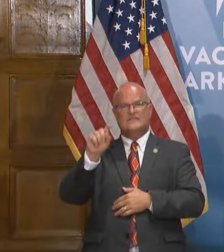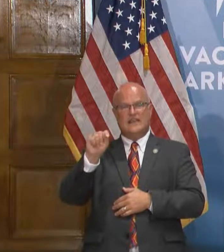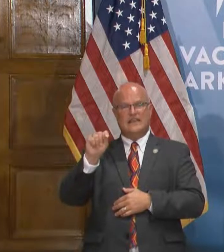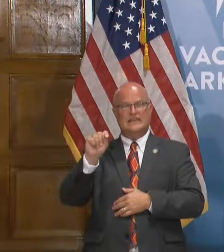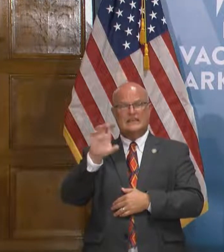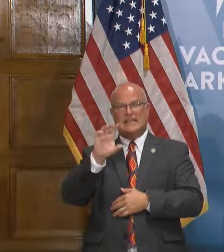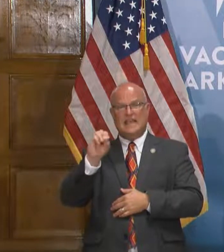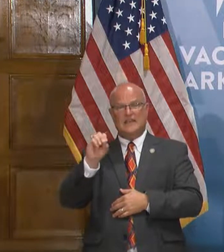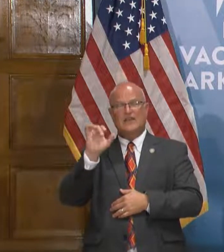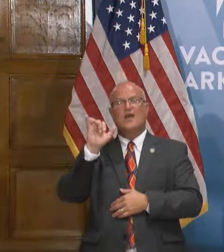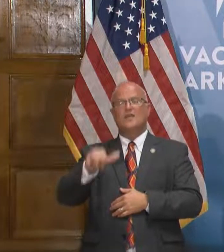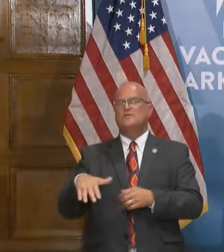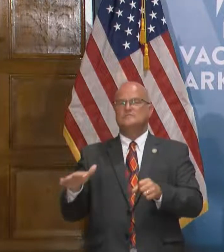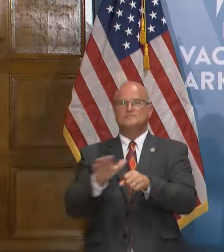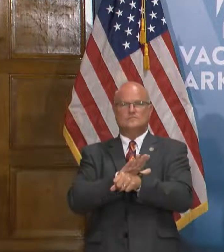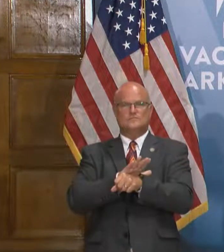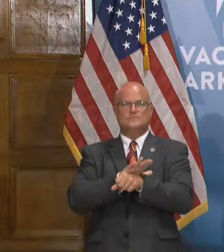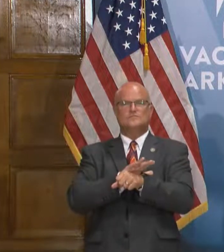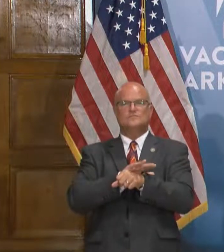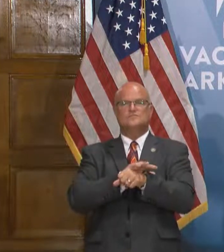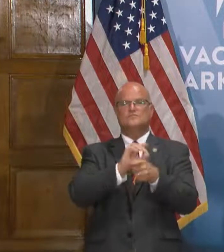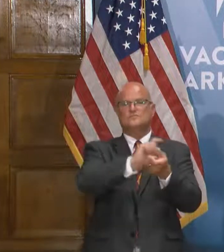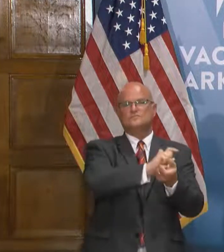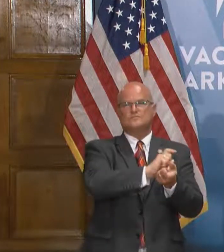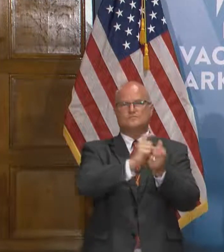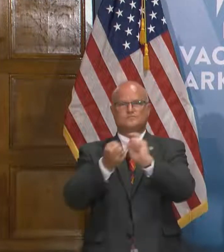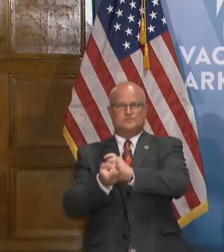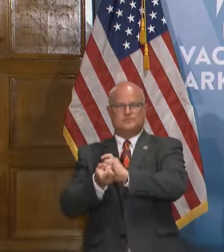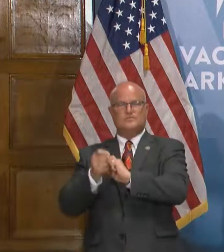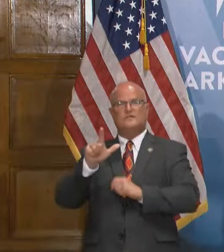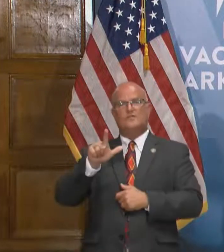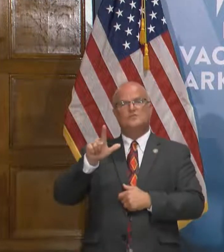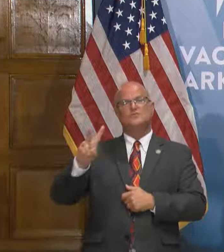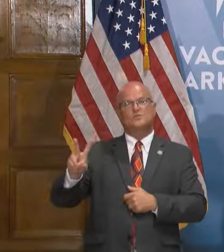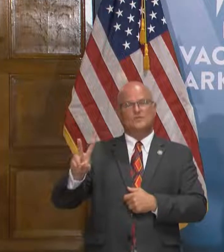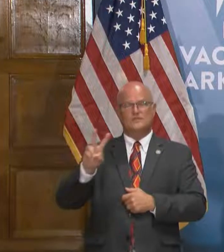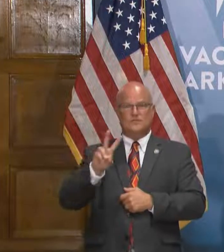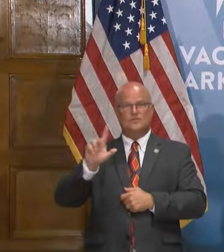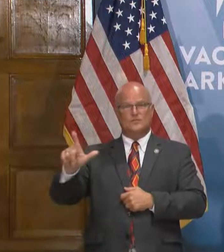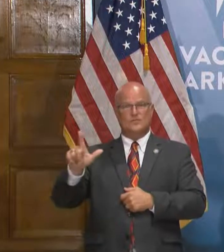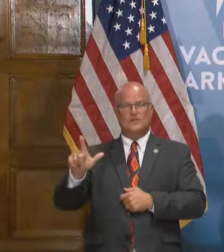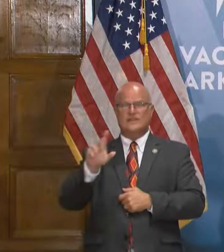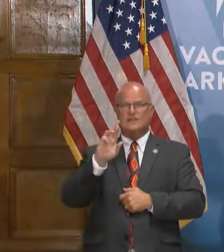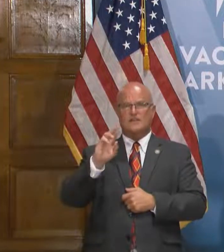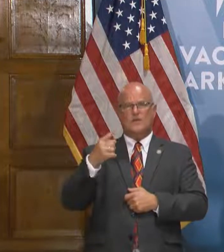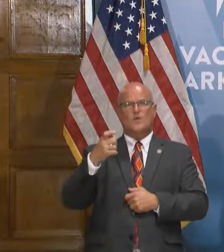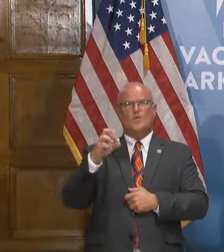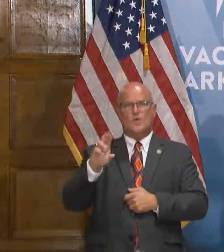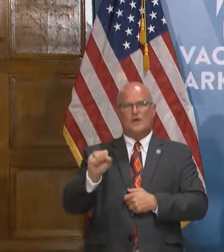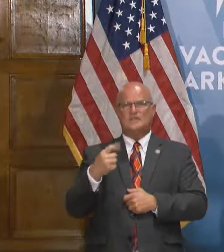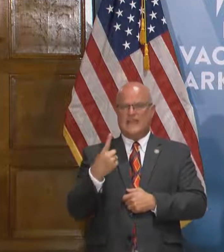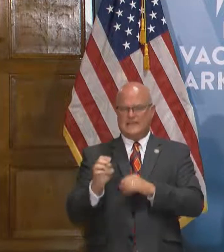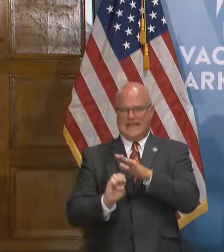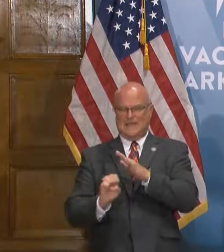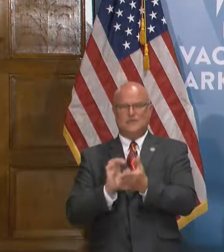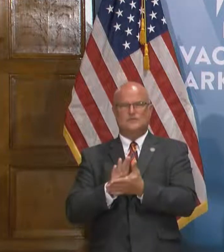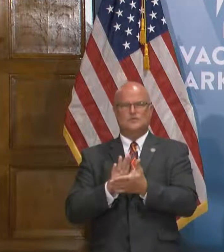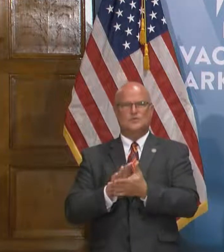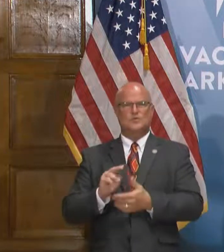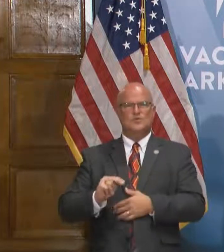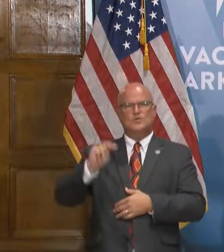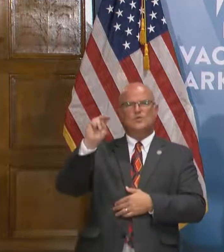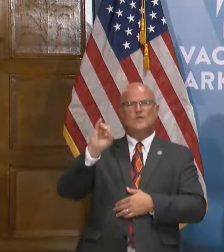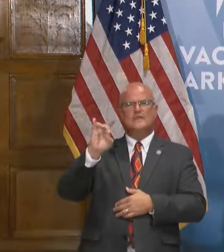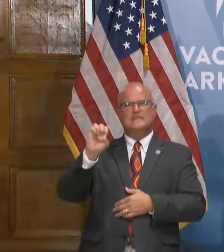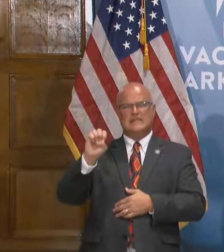districts, their entire districts have shifted in their delivery. Rogers School District had 1 elementary school, Northside